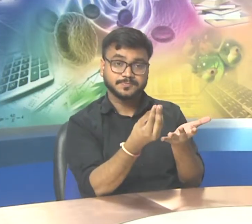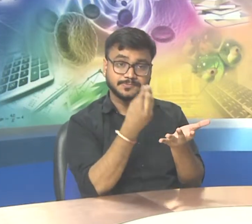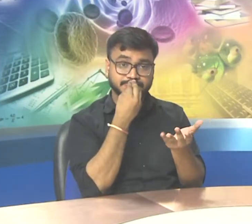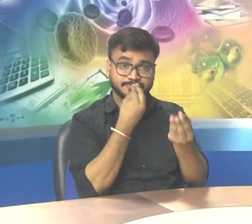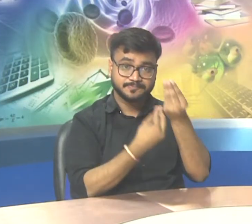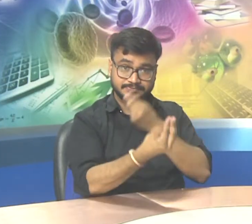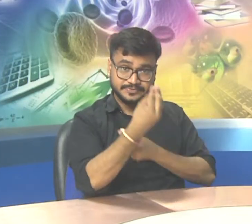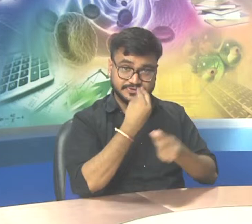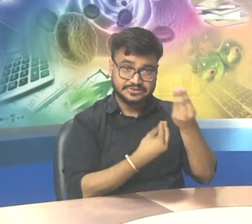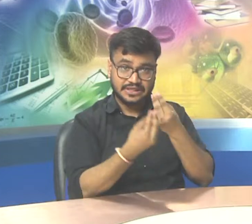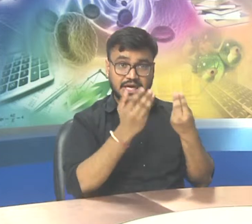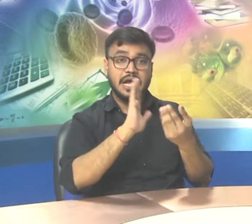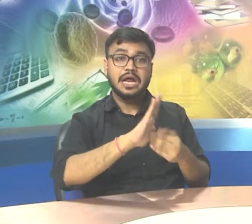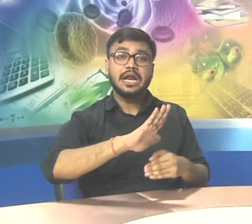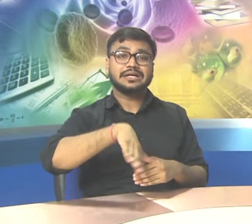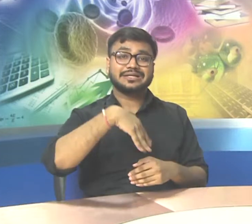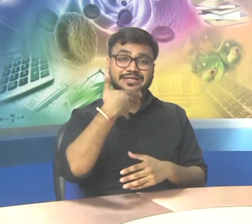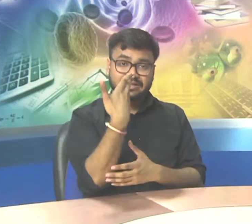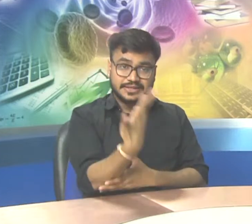Like, first we eat food,